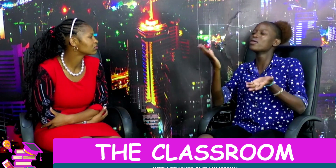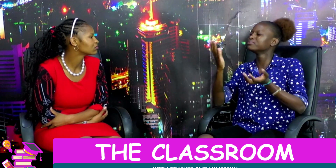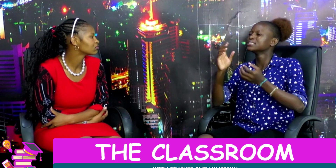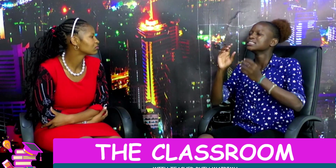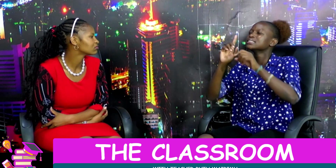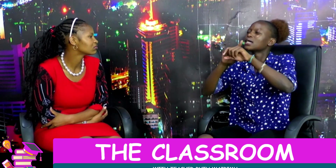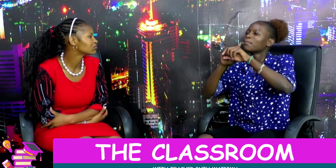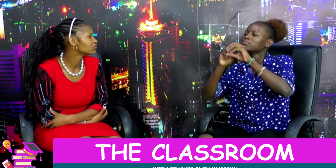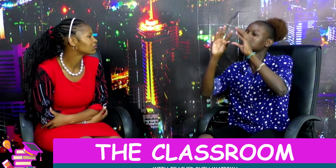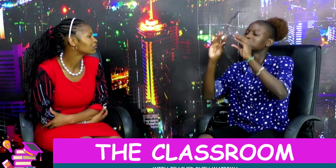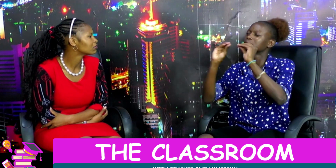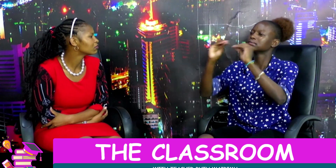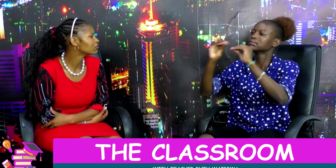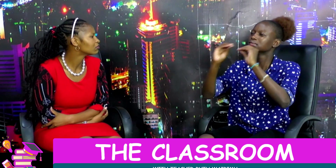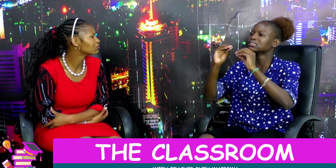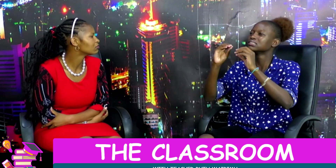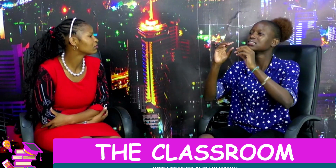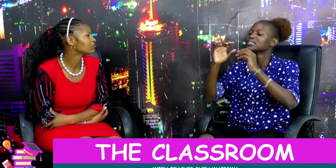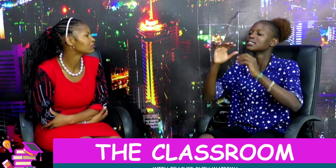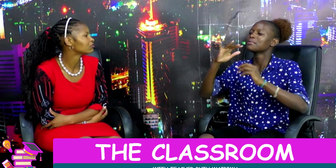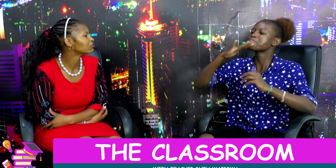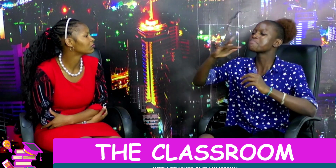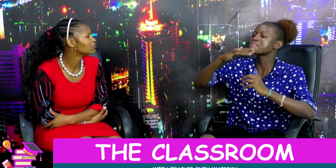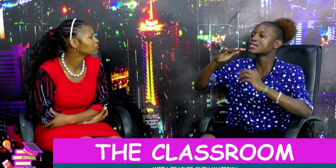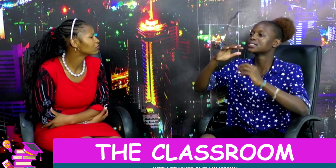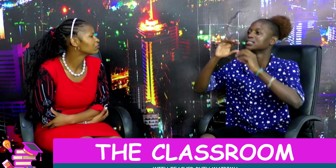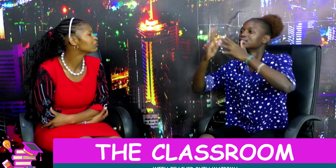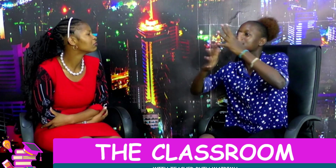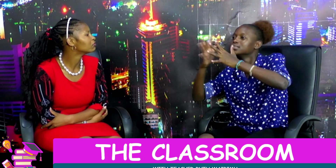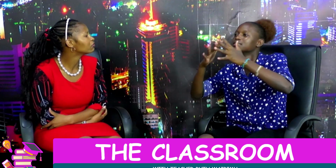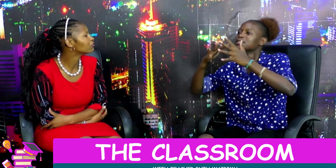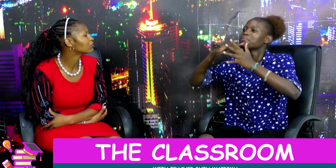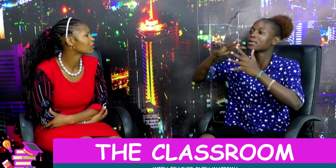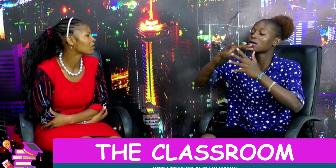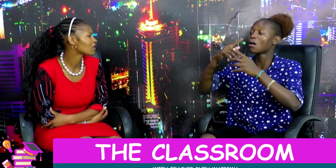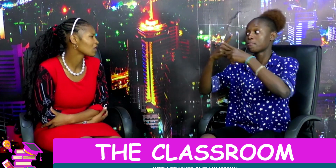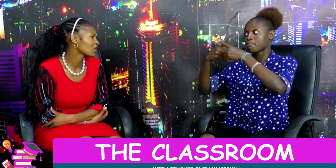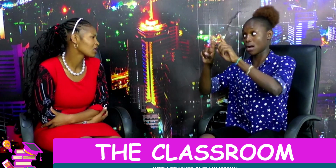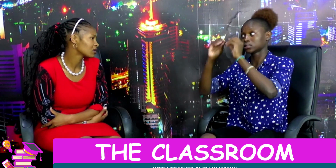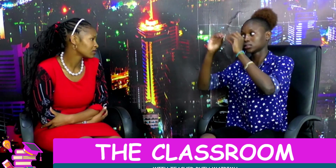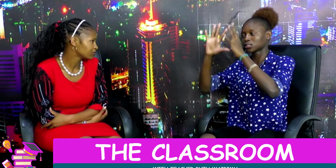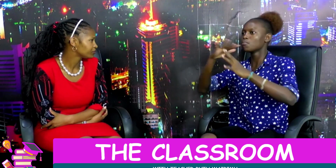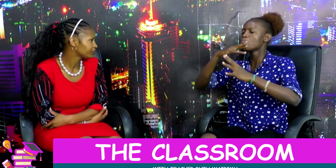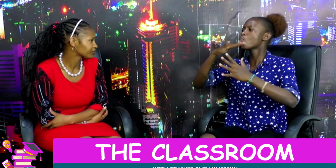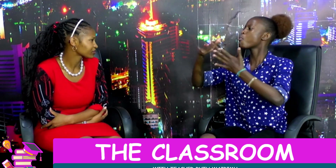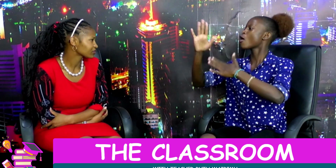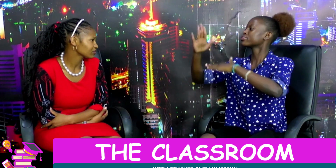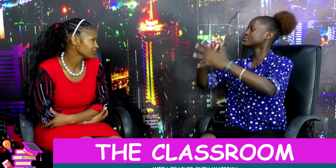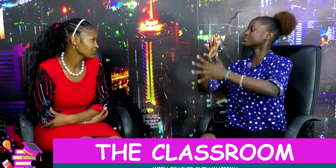deaf teachers we only had one teacher, but the hearing teachers were very many because you see sometimes when the hearing teachers